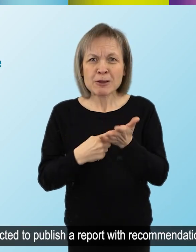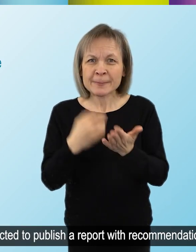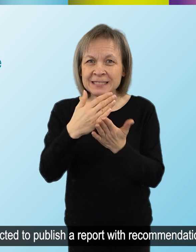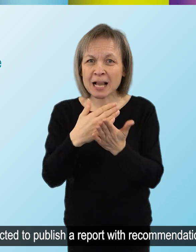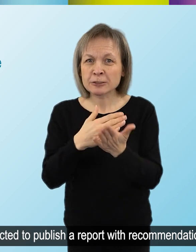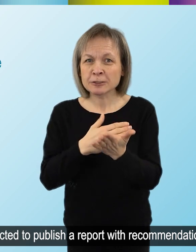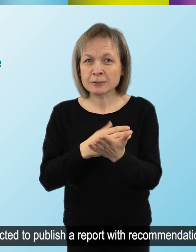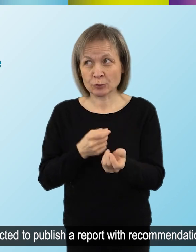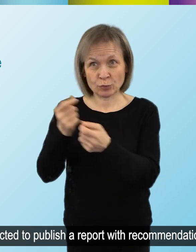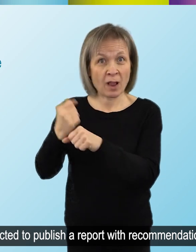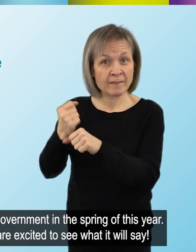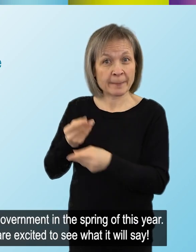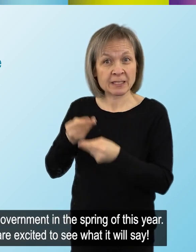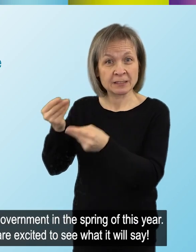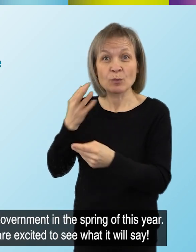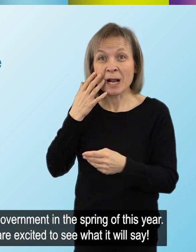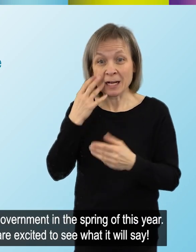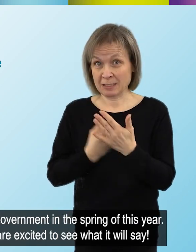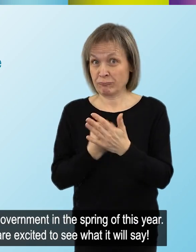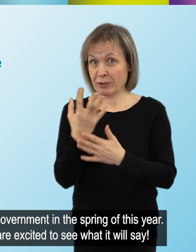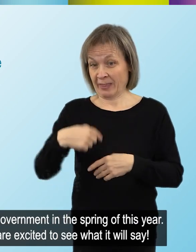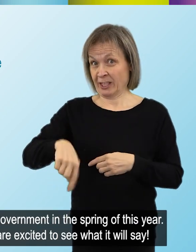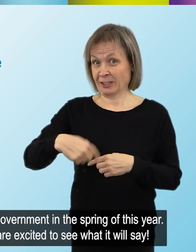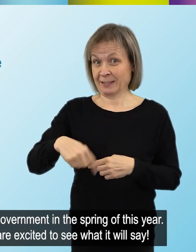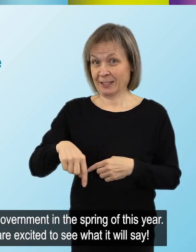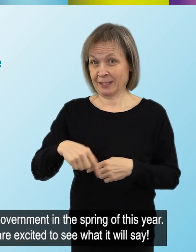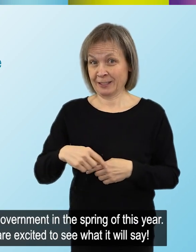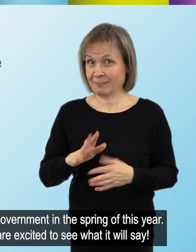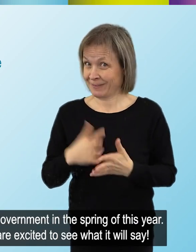year. We are excited to see what it will say.